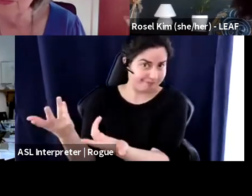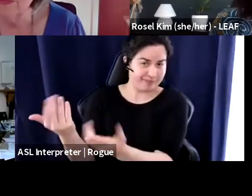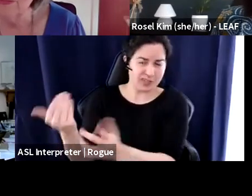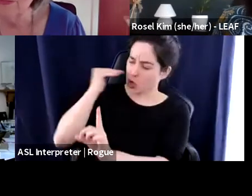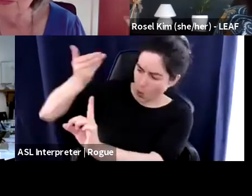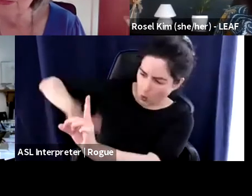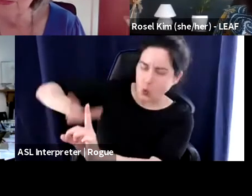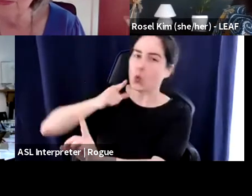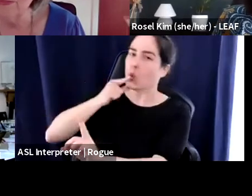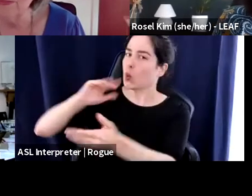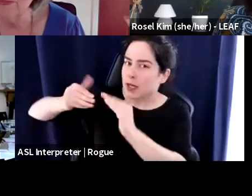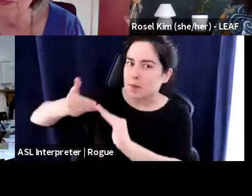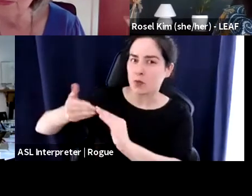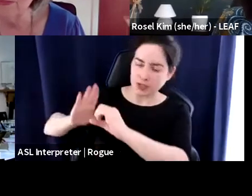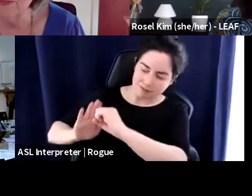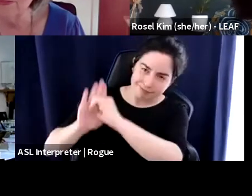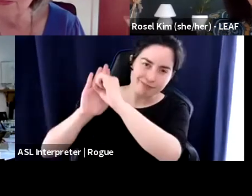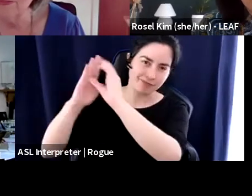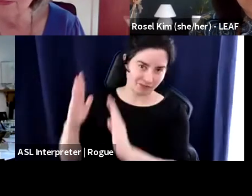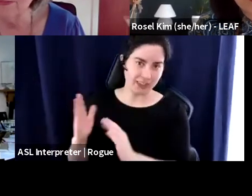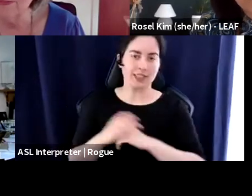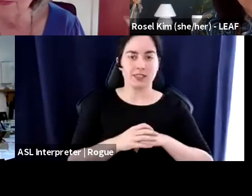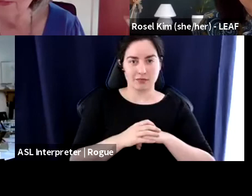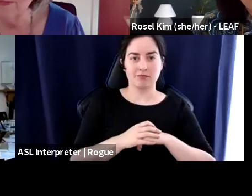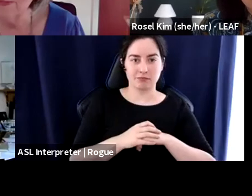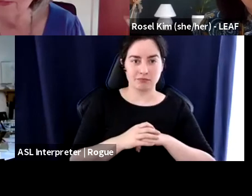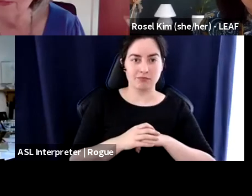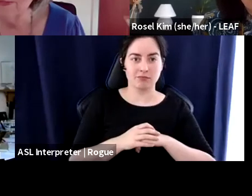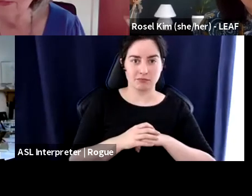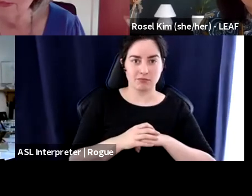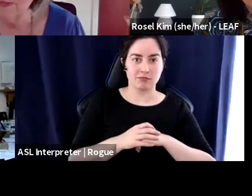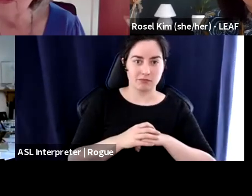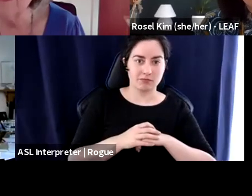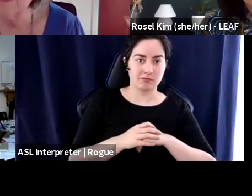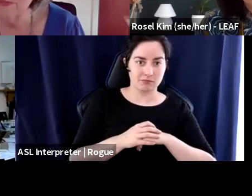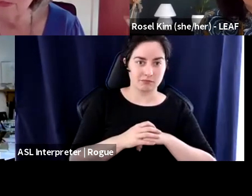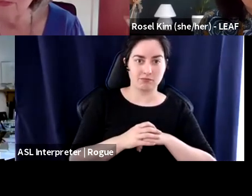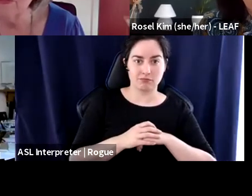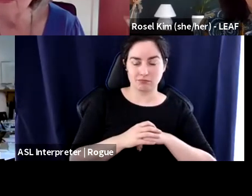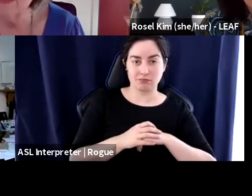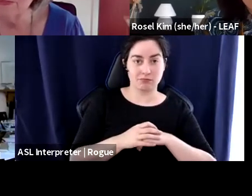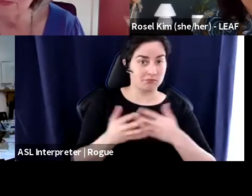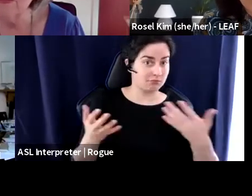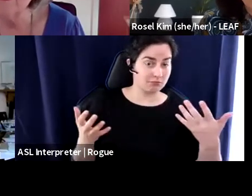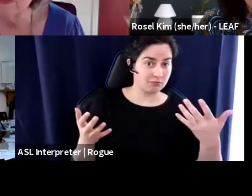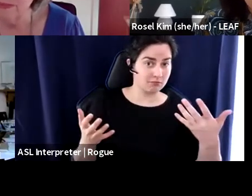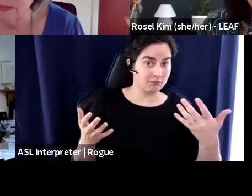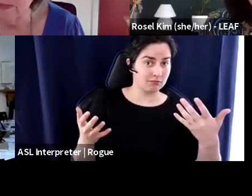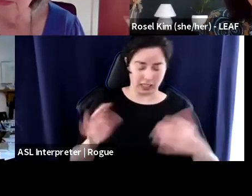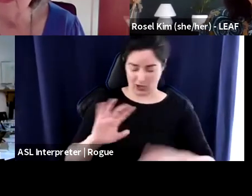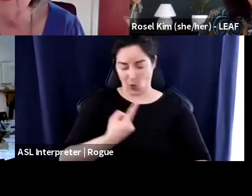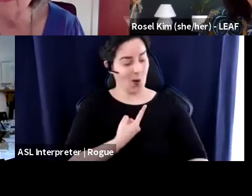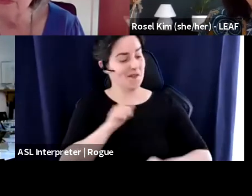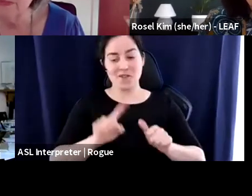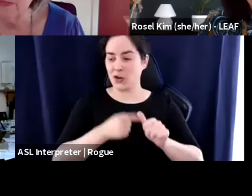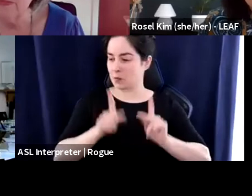the community advocates and also, people doing this work, and finding them, showing up